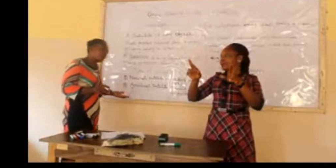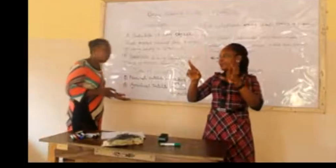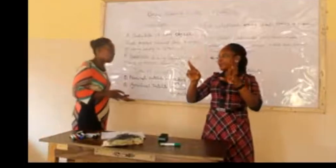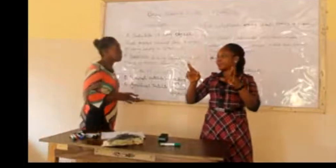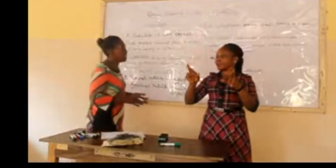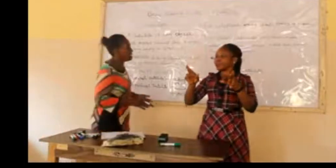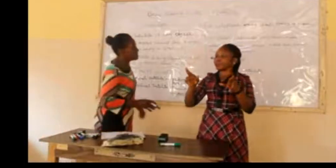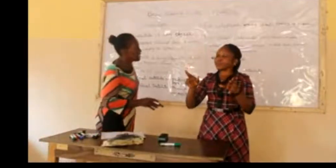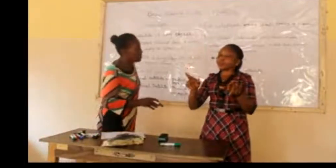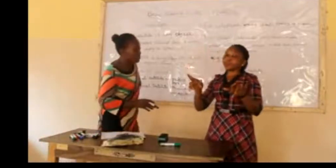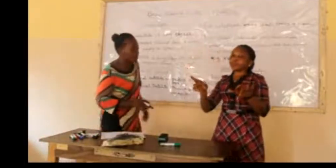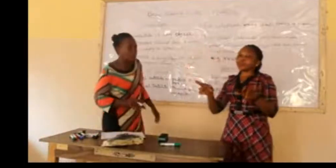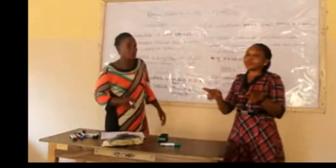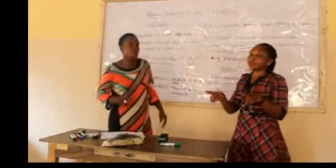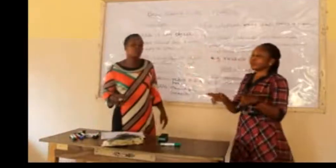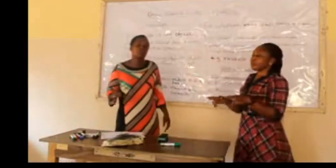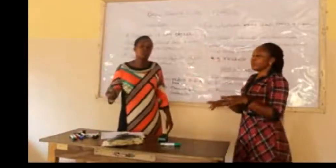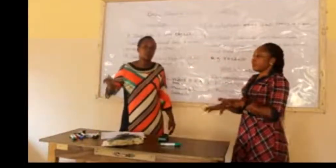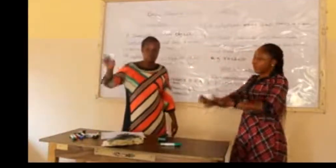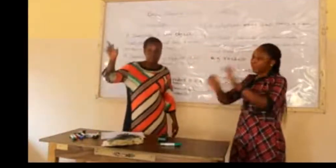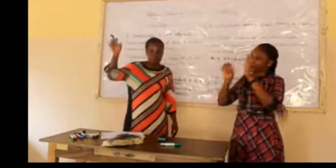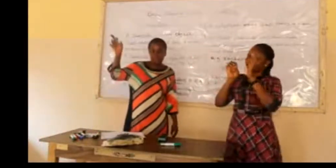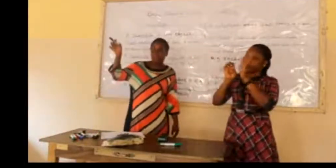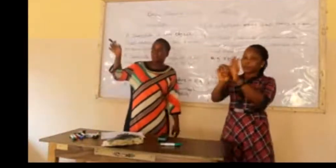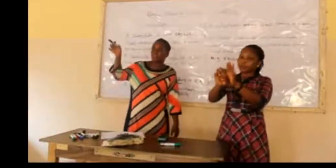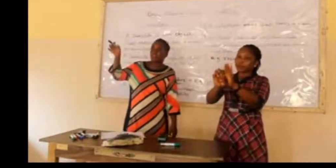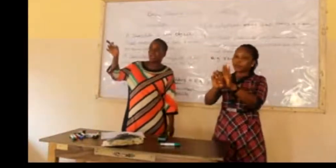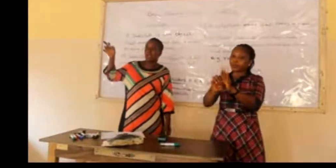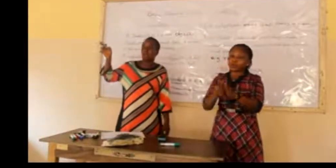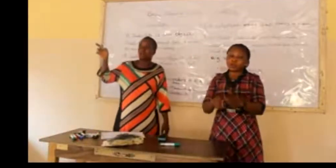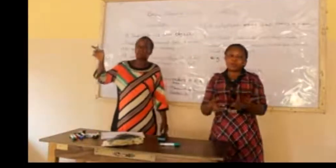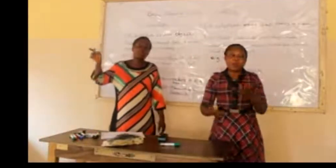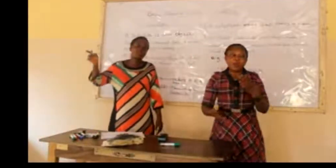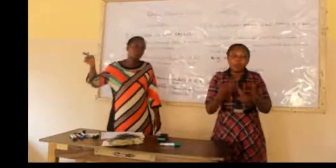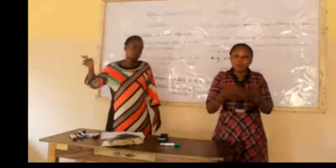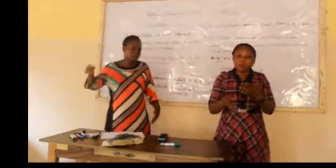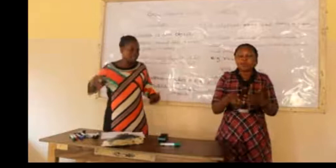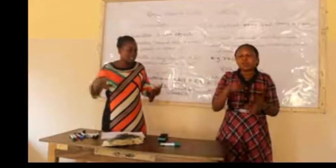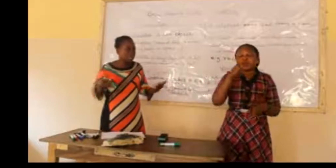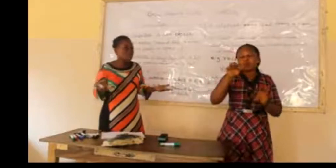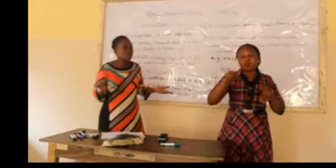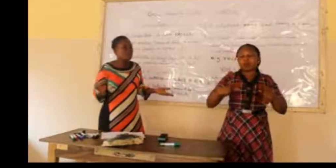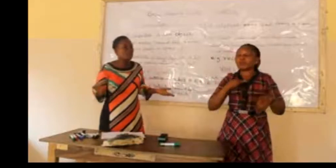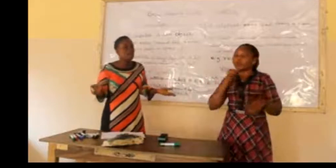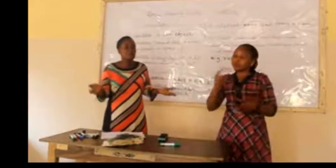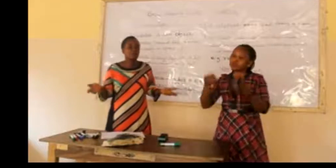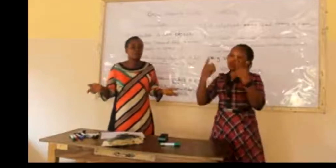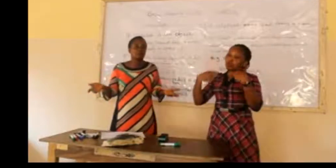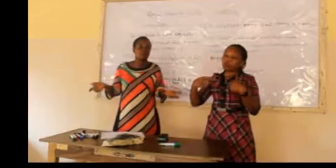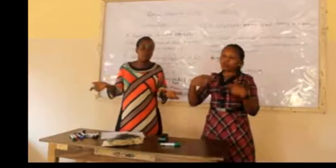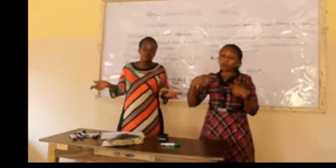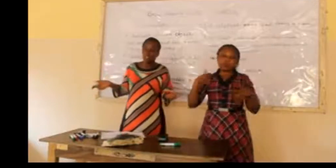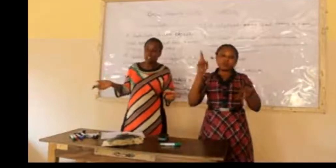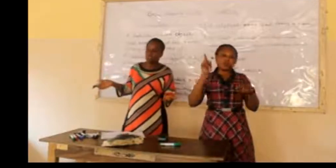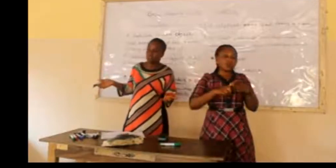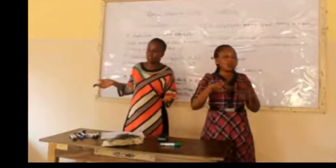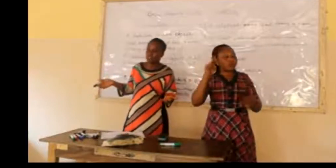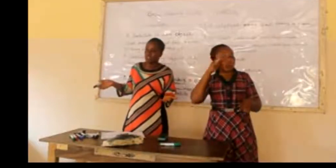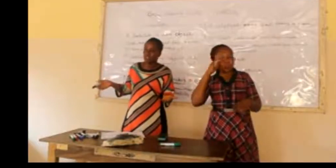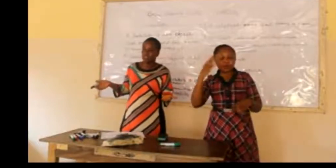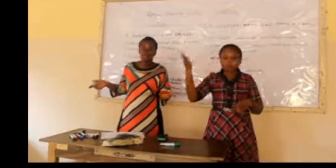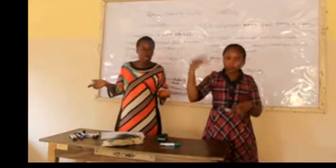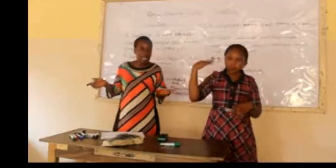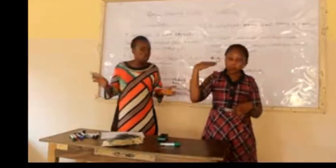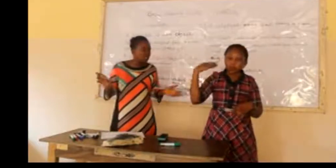maybe you have not come to Nigeria before, you are a foreigner, somebody can give you a map of